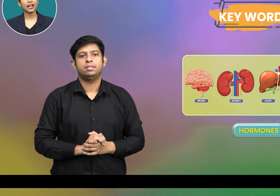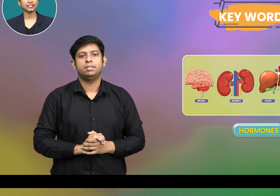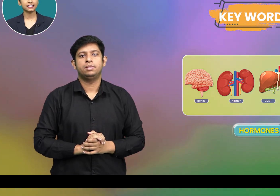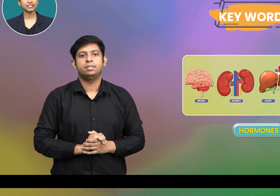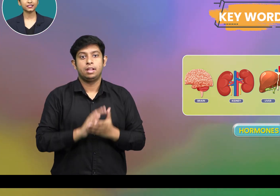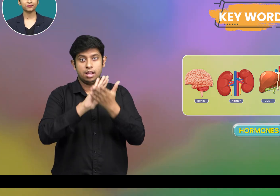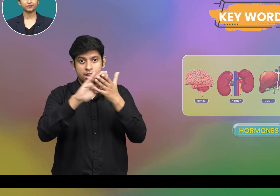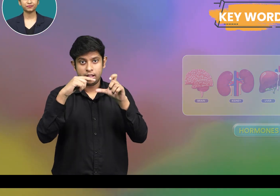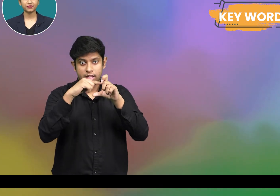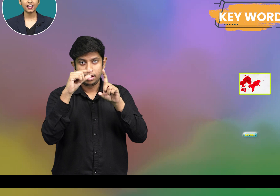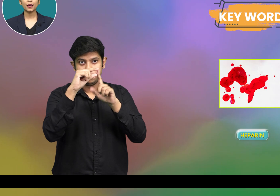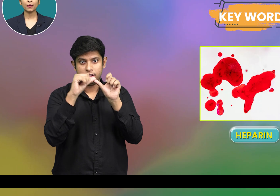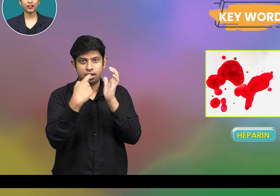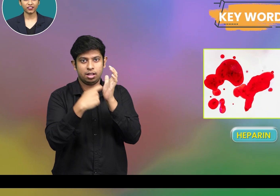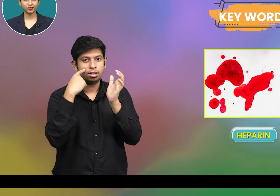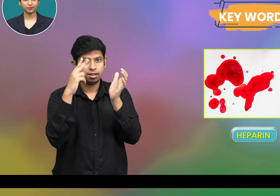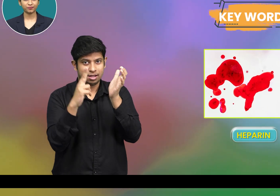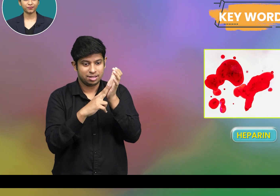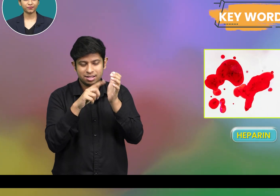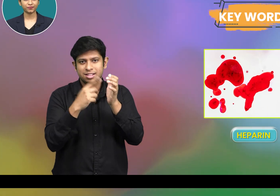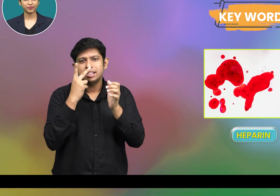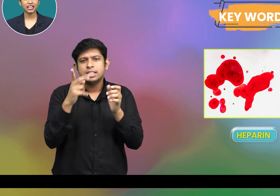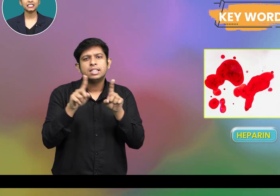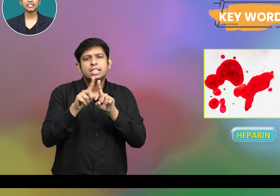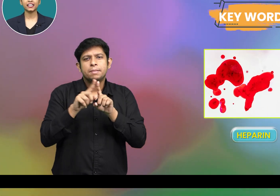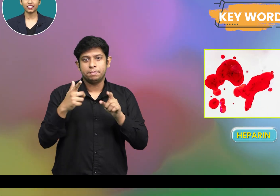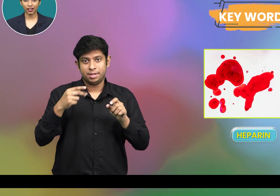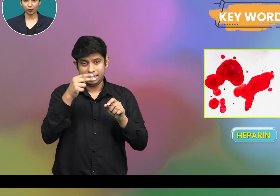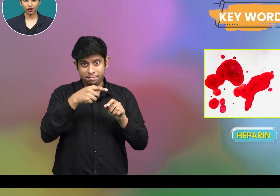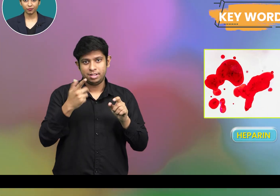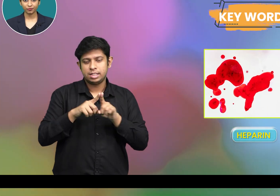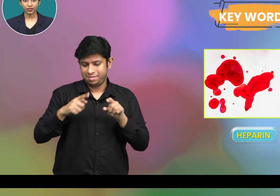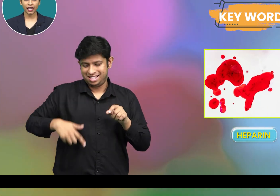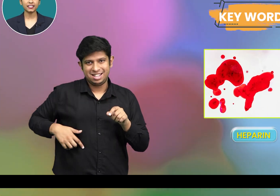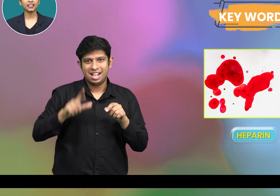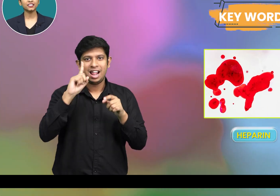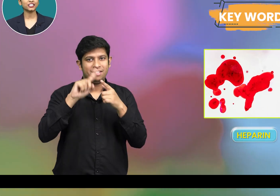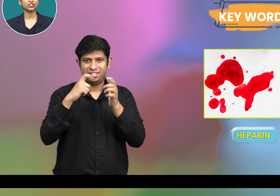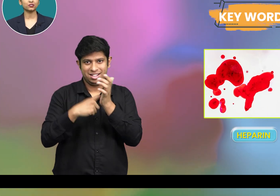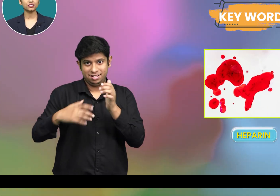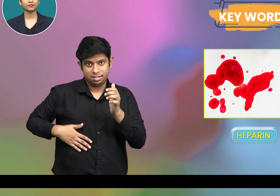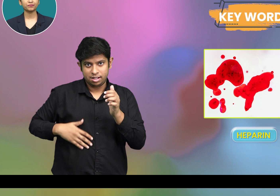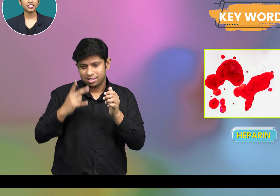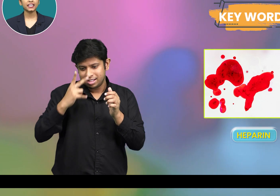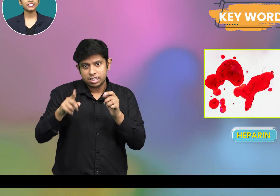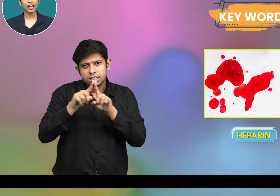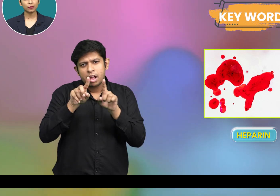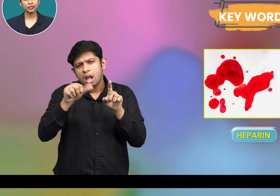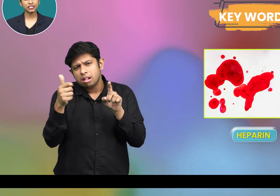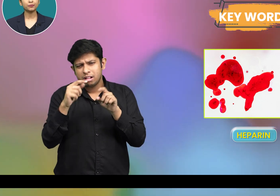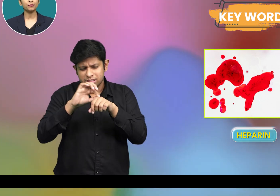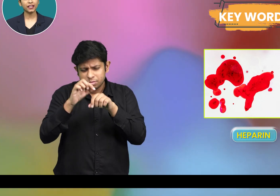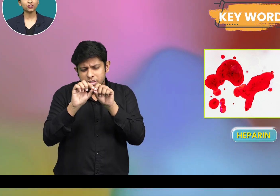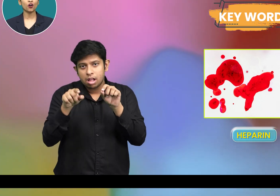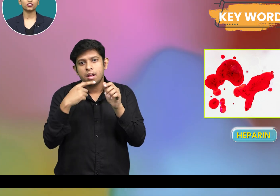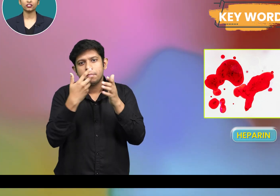some glands. Heparin: seen in liver and other tissues,